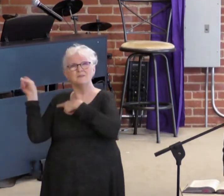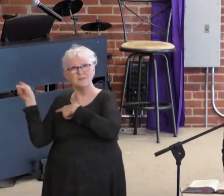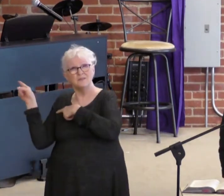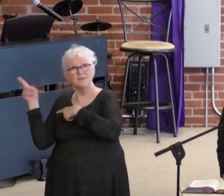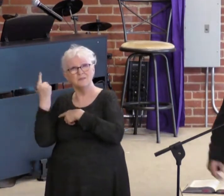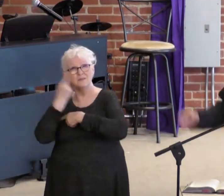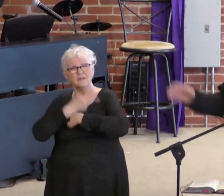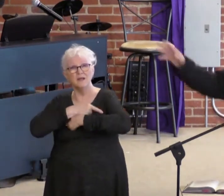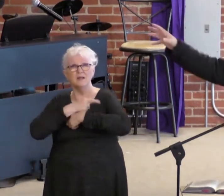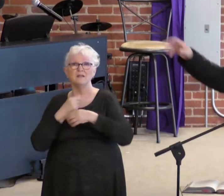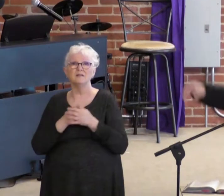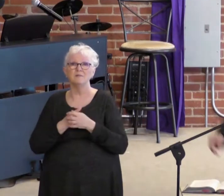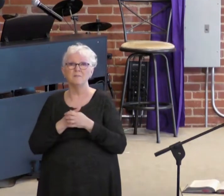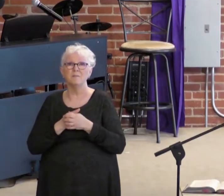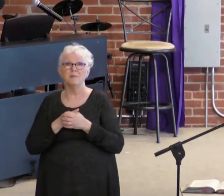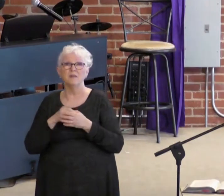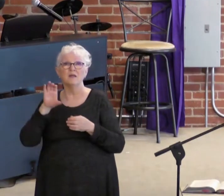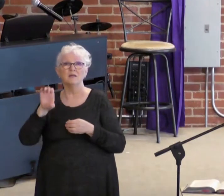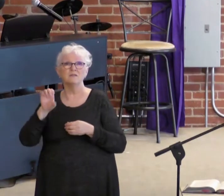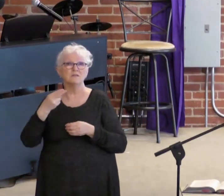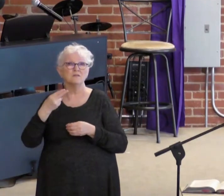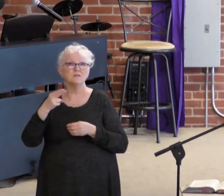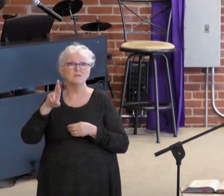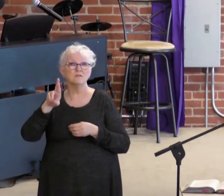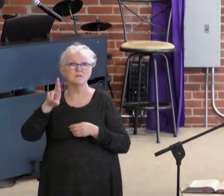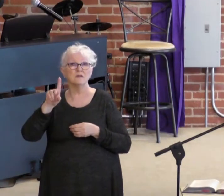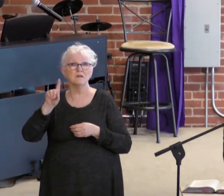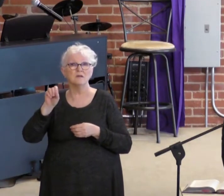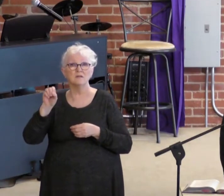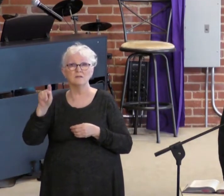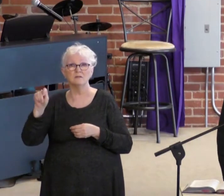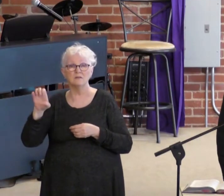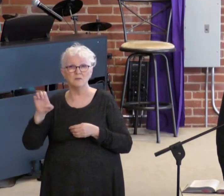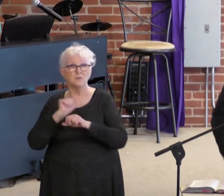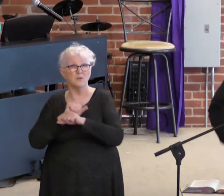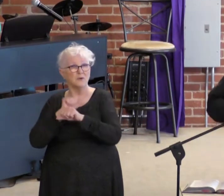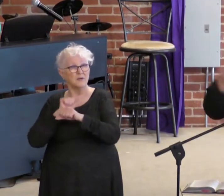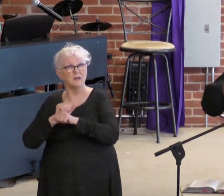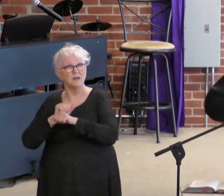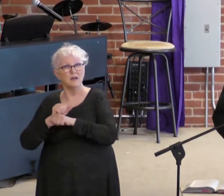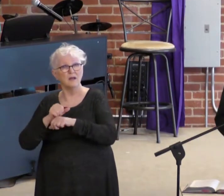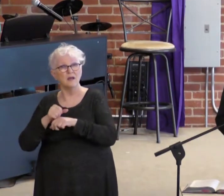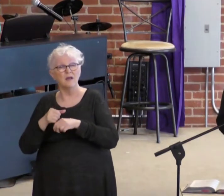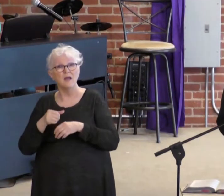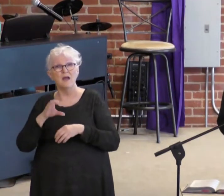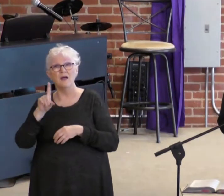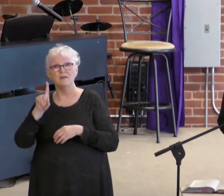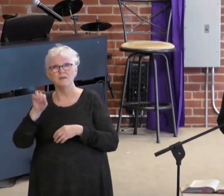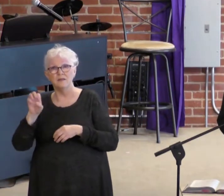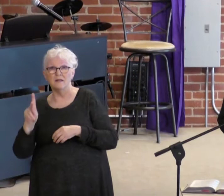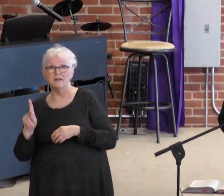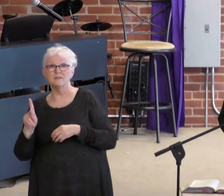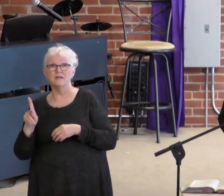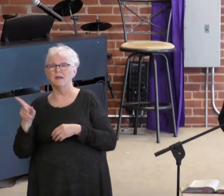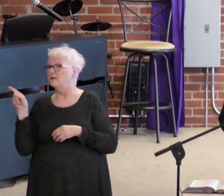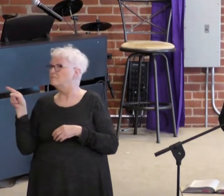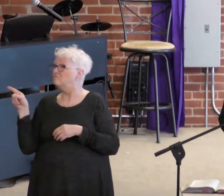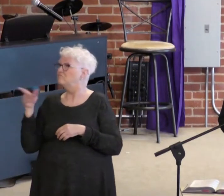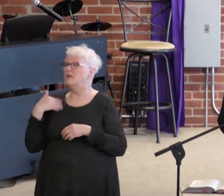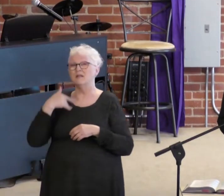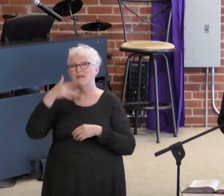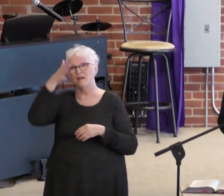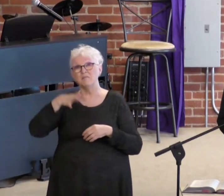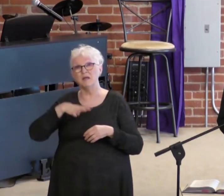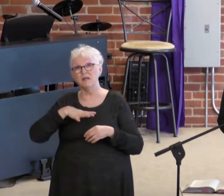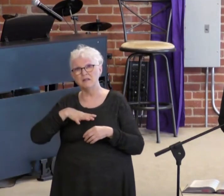and I think Charlotte was working at the desk at that time. And the young man was on the phone, and he asked me to dial